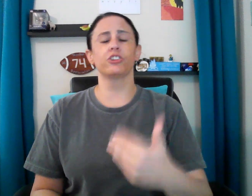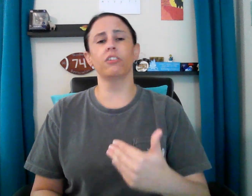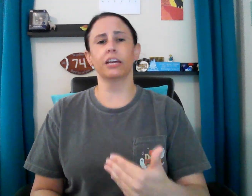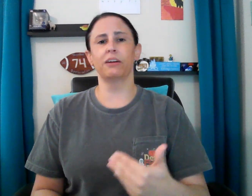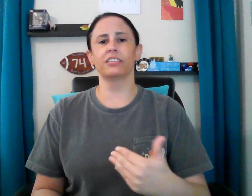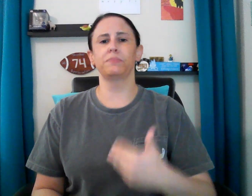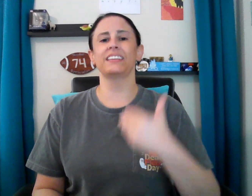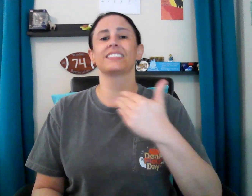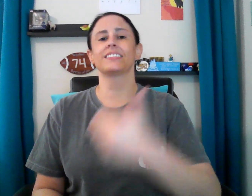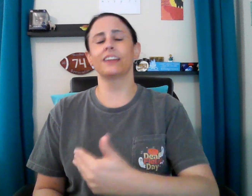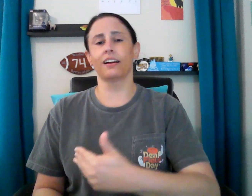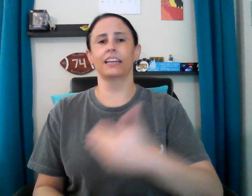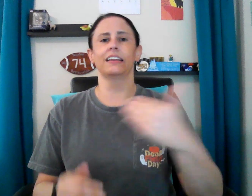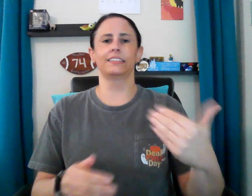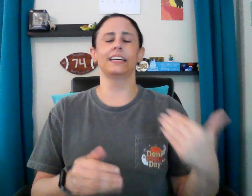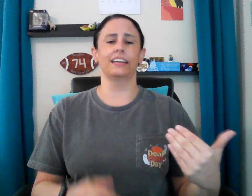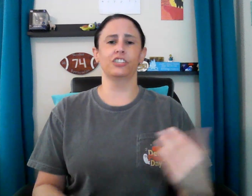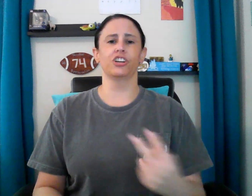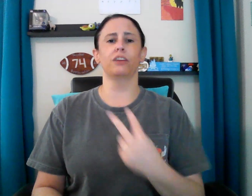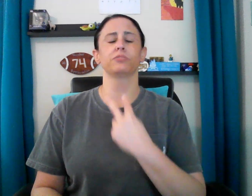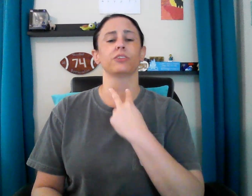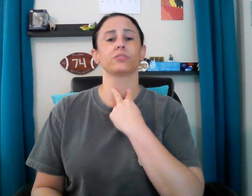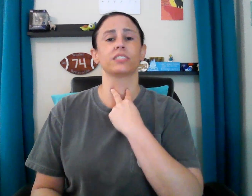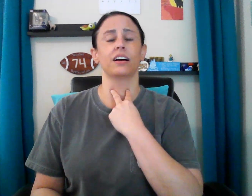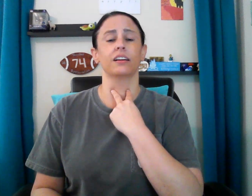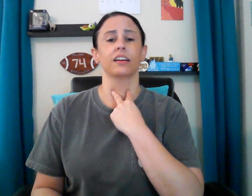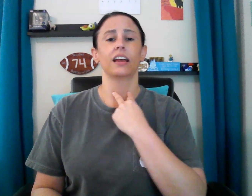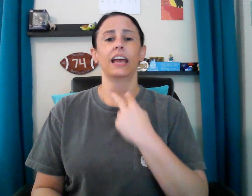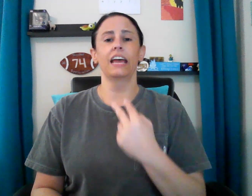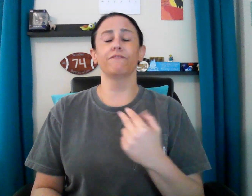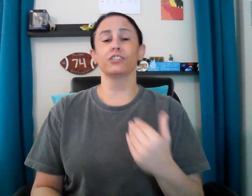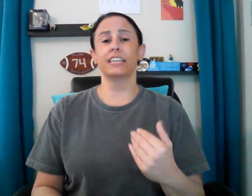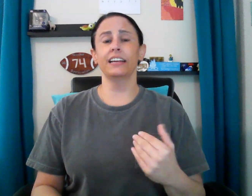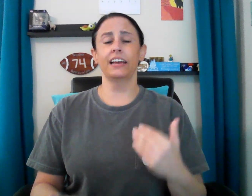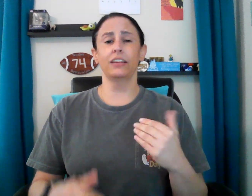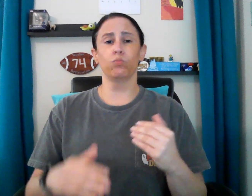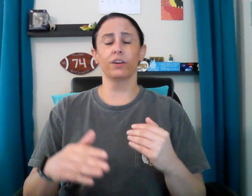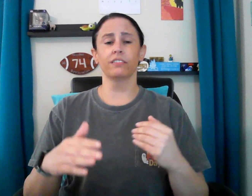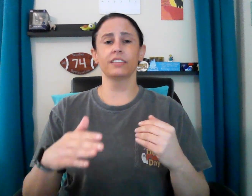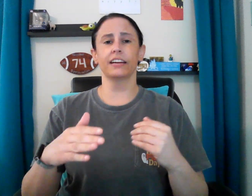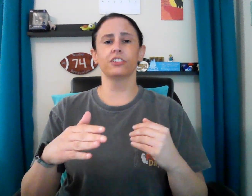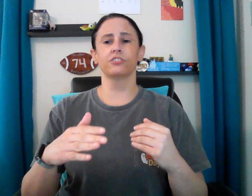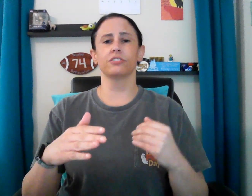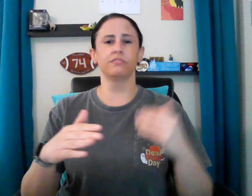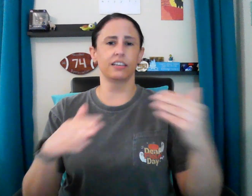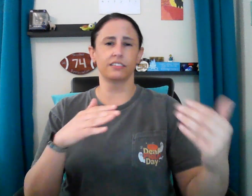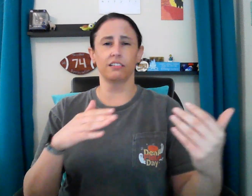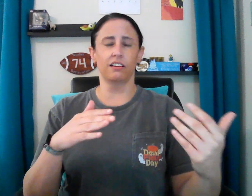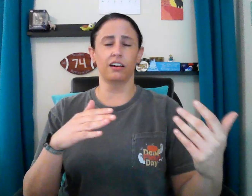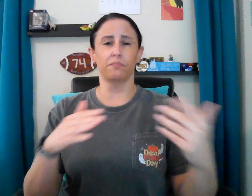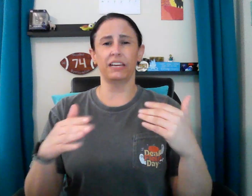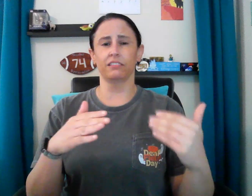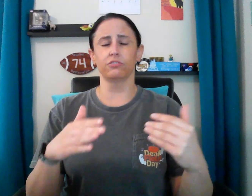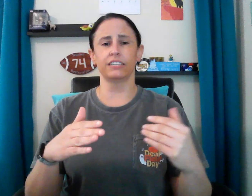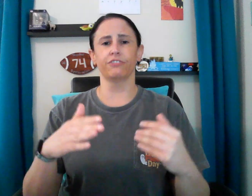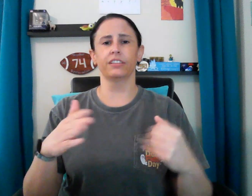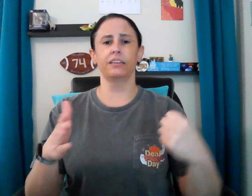talking about is being stuck in a dead end job. So stuck. And for dead end, one of the signers does it a little differently,